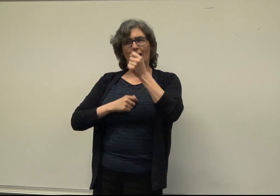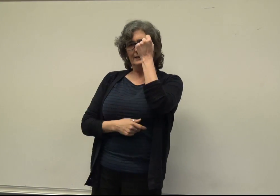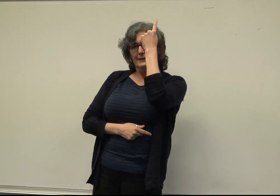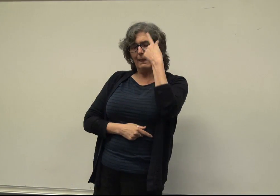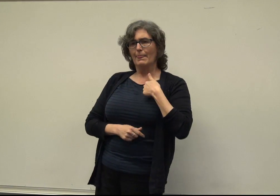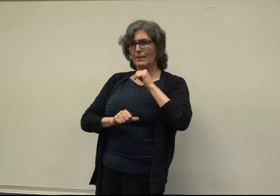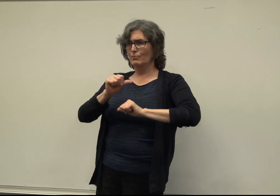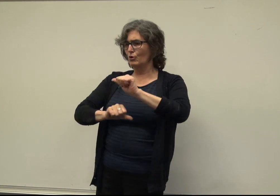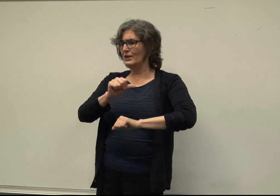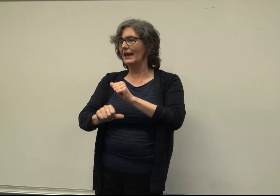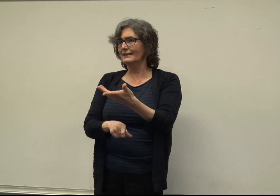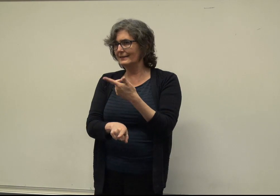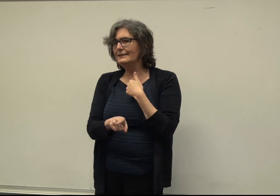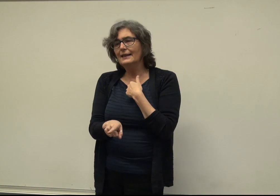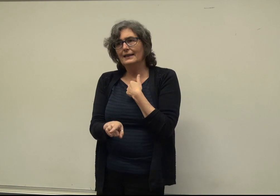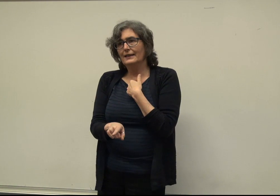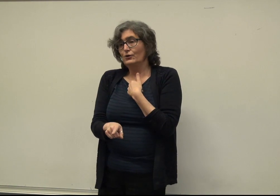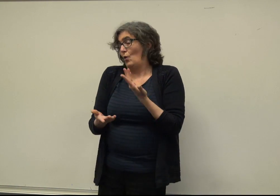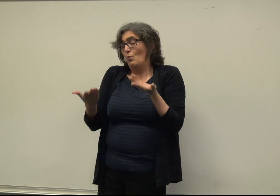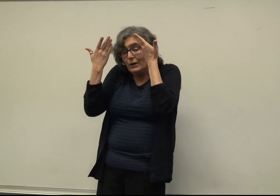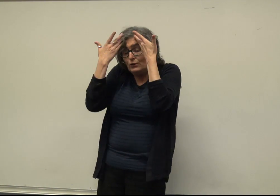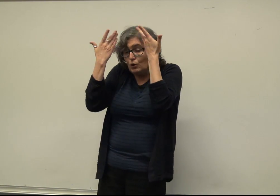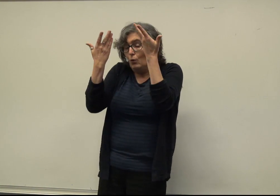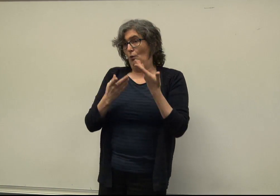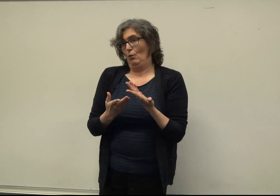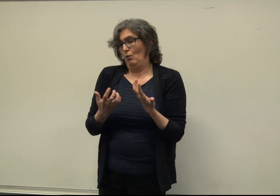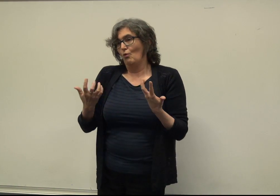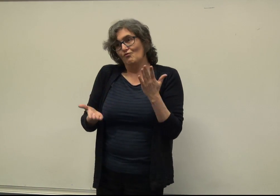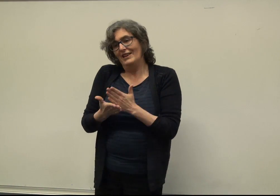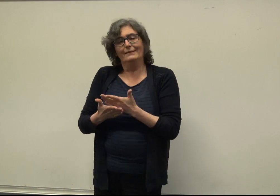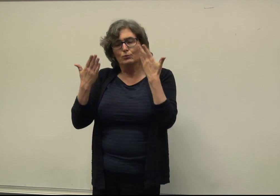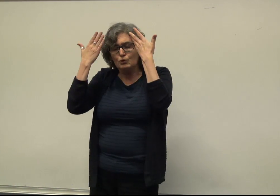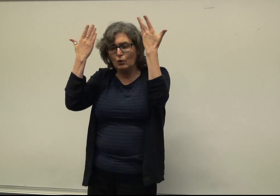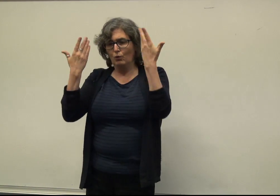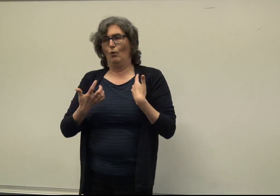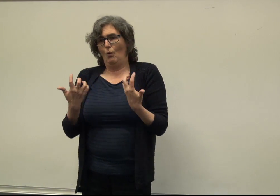bimodal bilingualism on the control of attention.